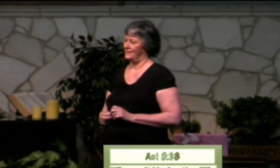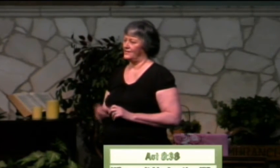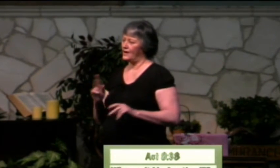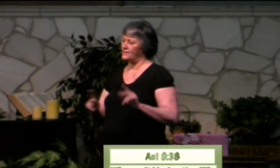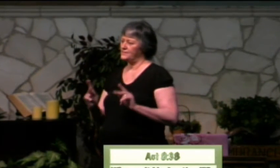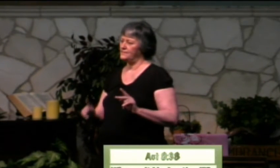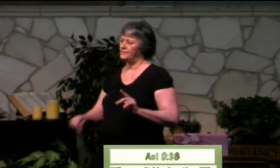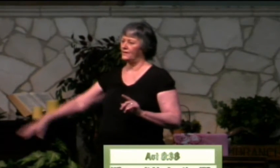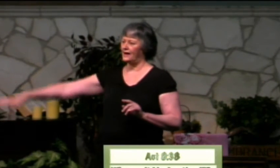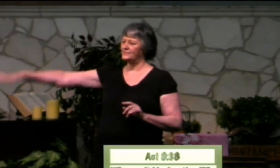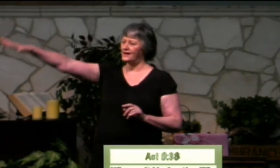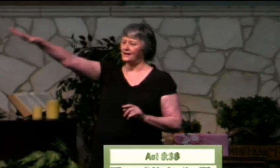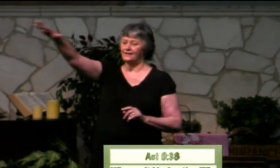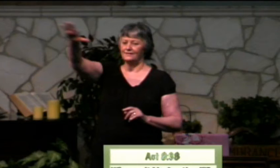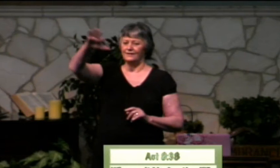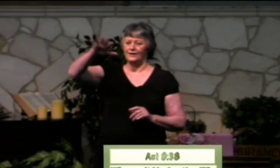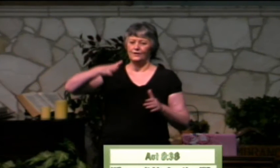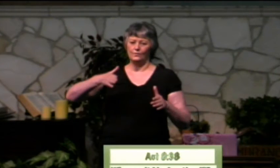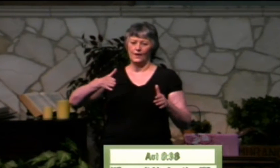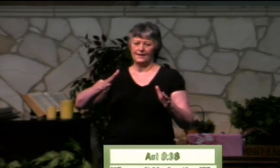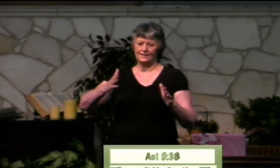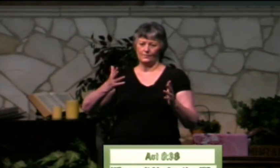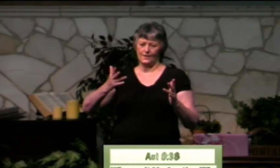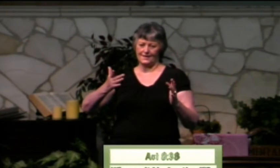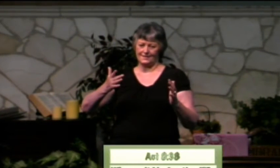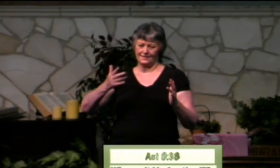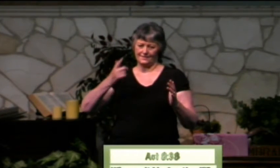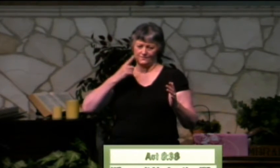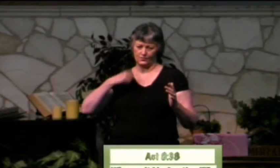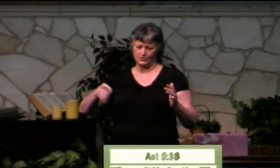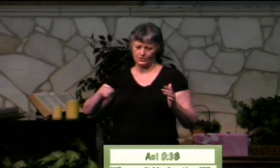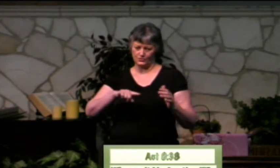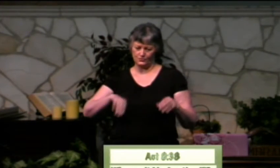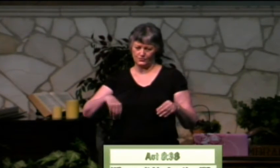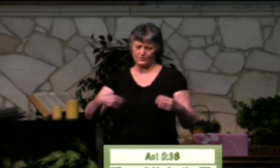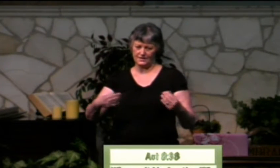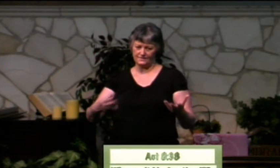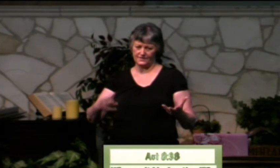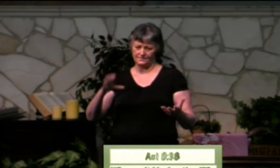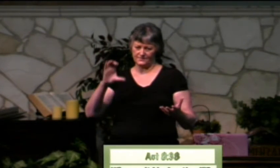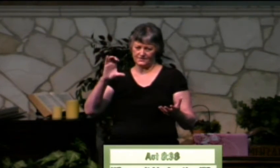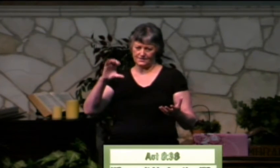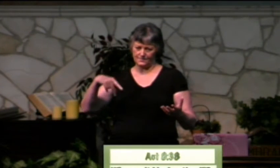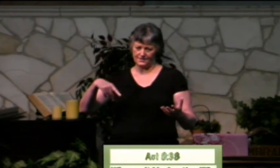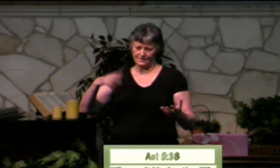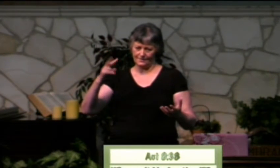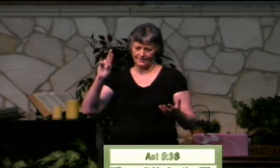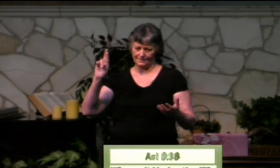There are people out there waiting for you to give them CPR.